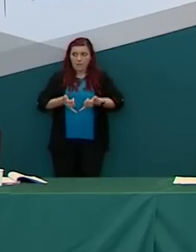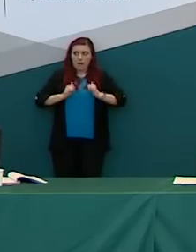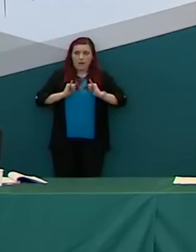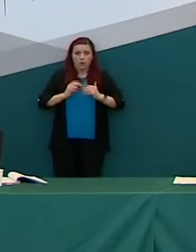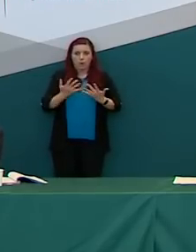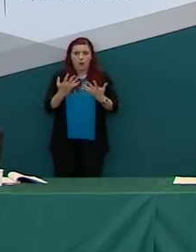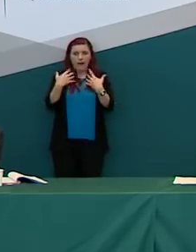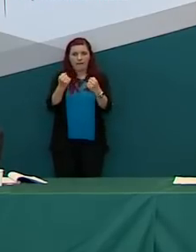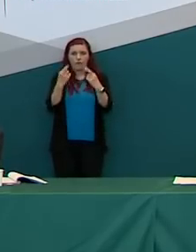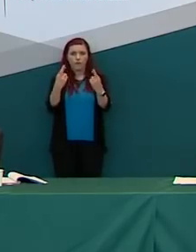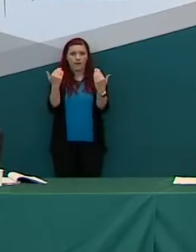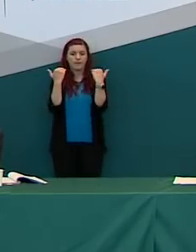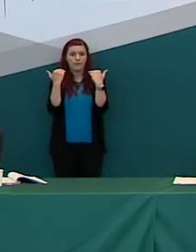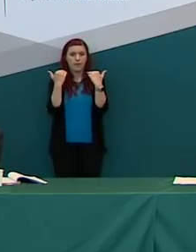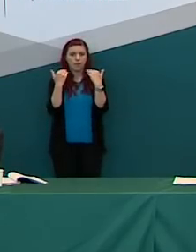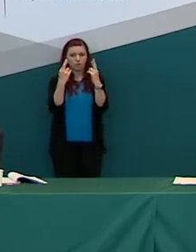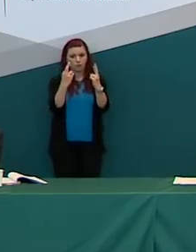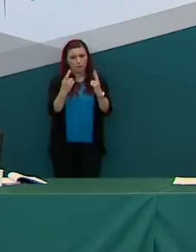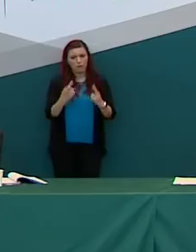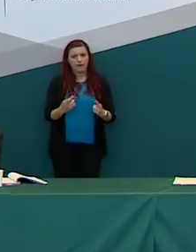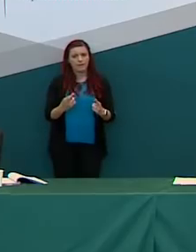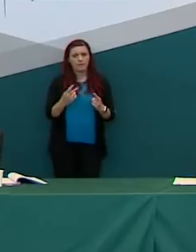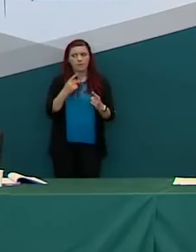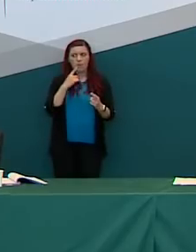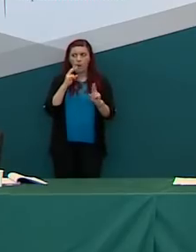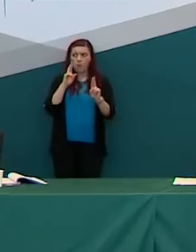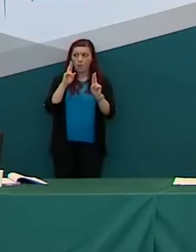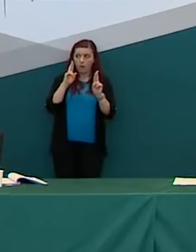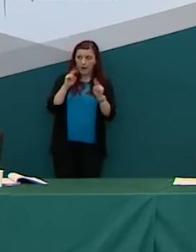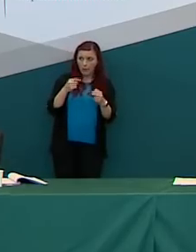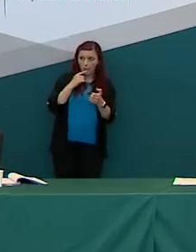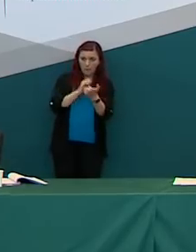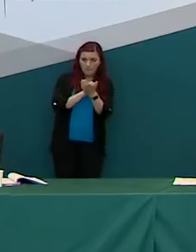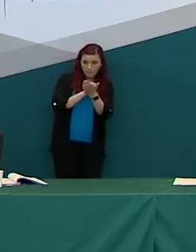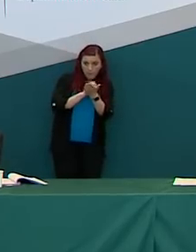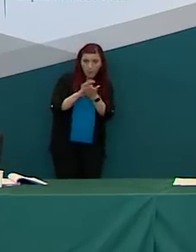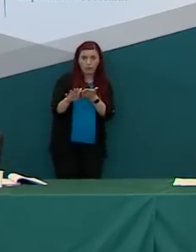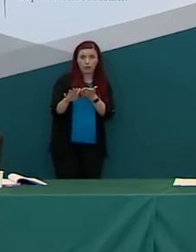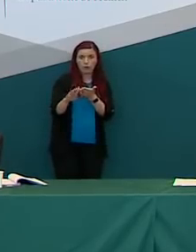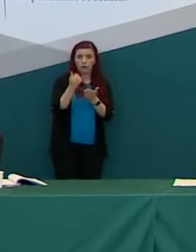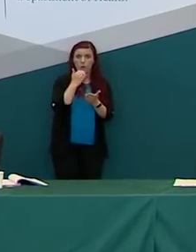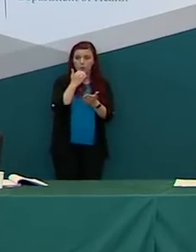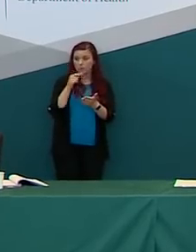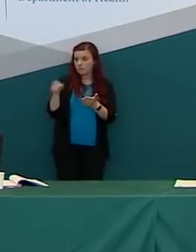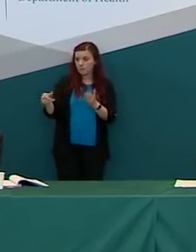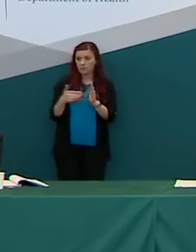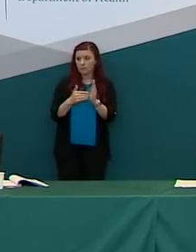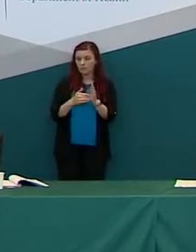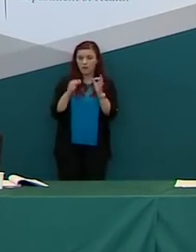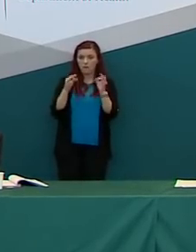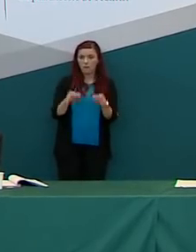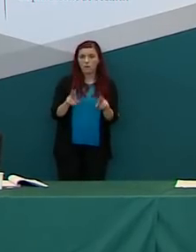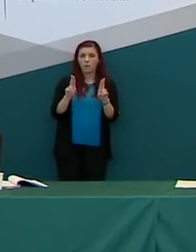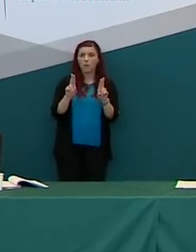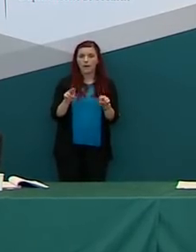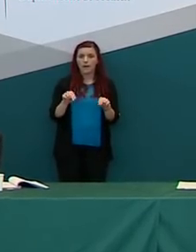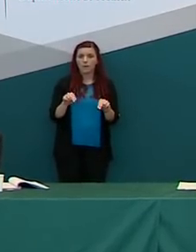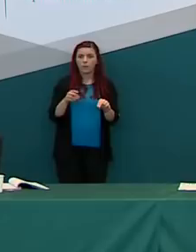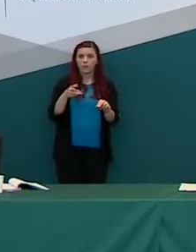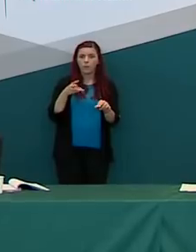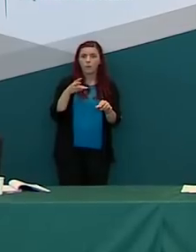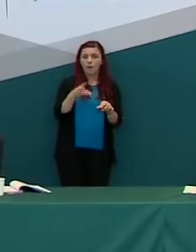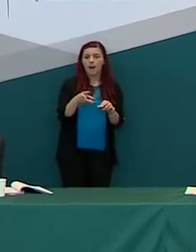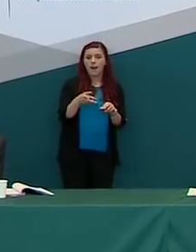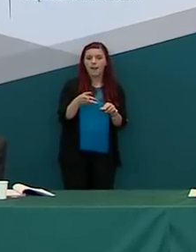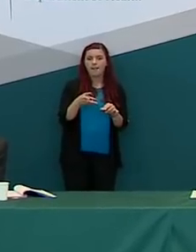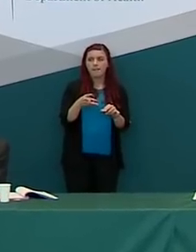make it as accurately as possible. So could you publish them so we fully understand the parameters on a daily basis? Absolutely. That's our intent, to be as open as possible with these,